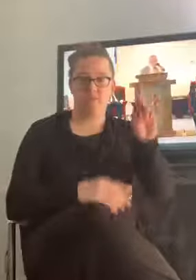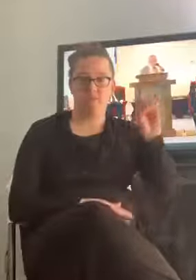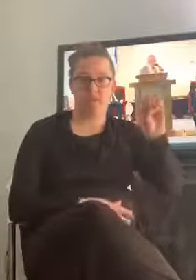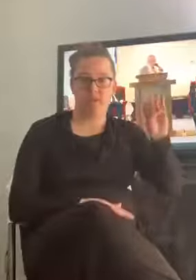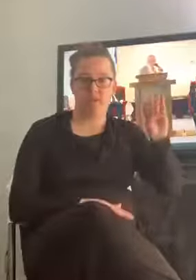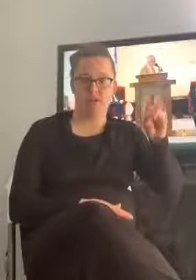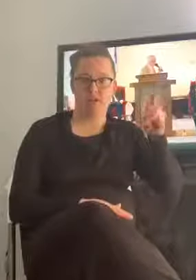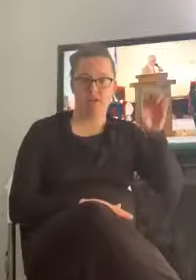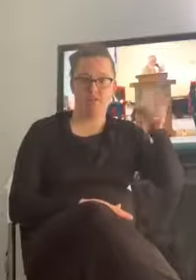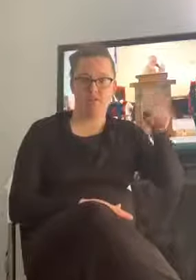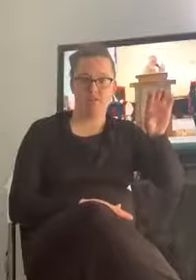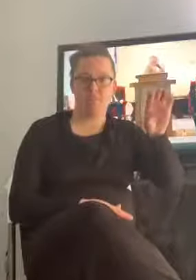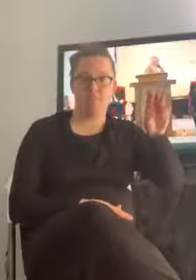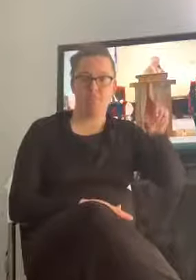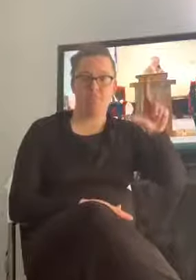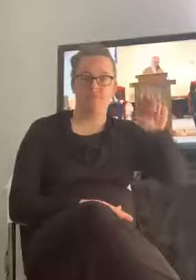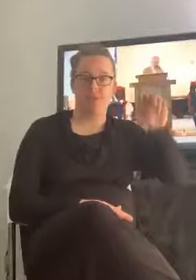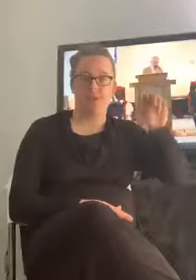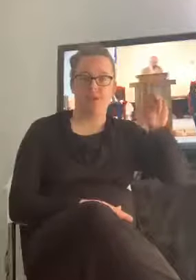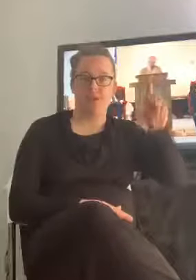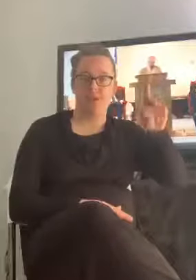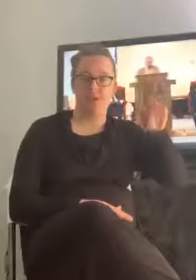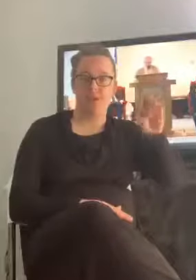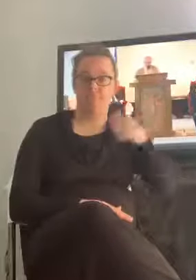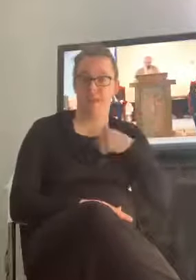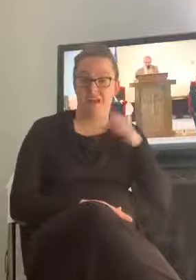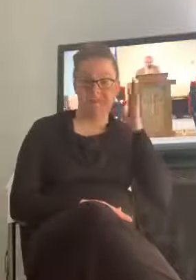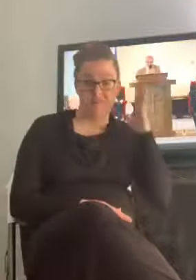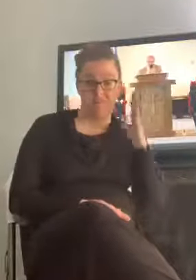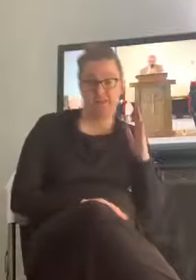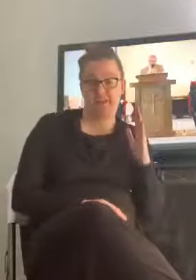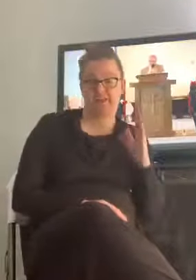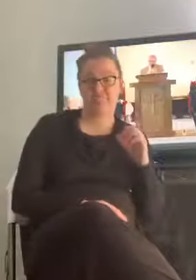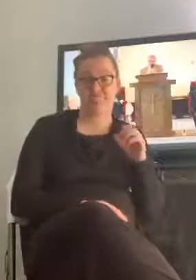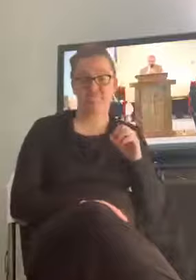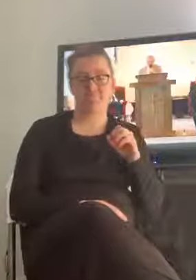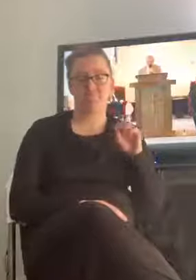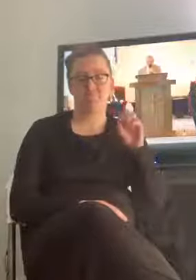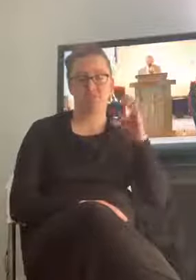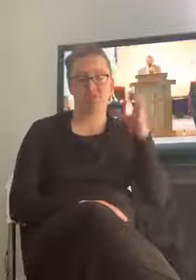And I could have been one of those statistics.